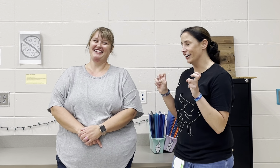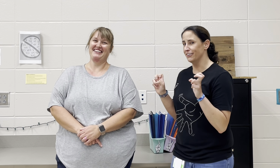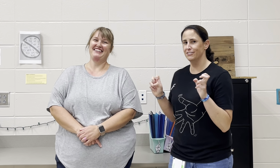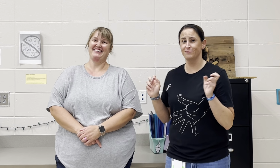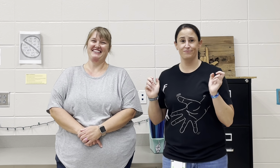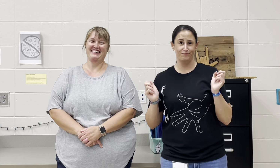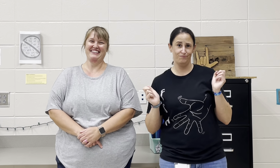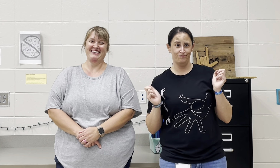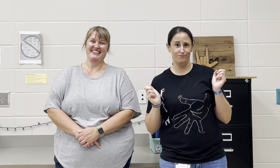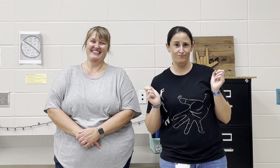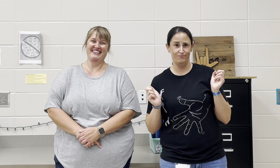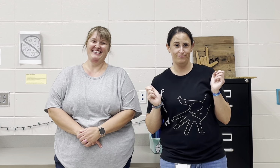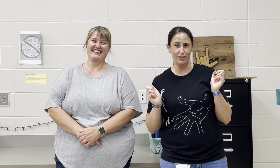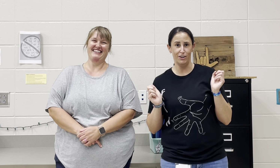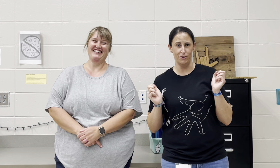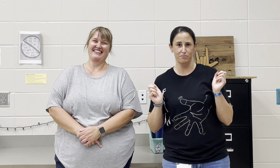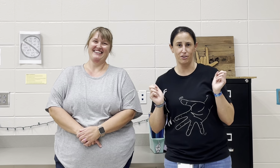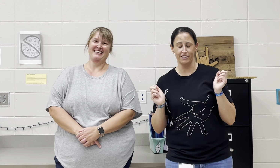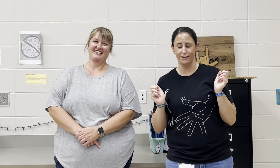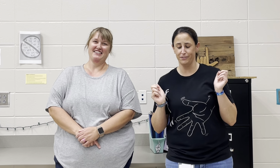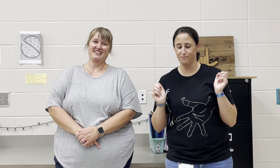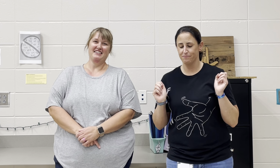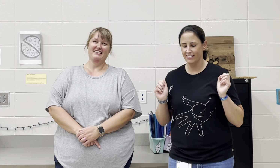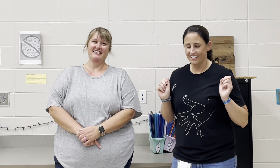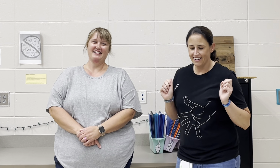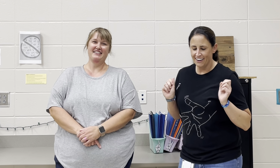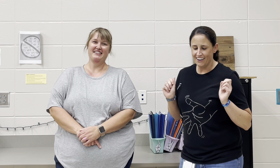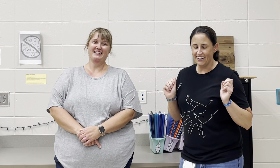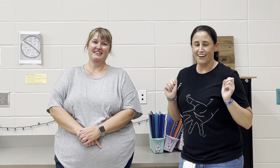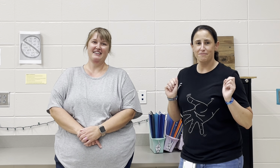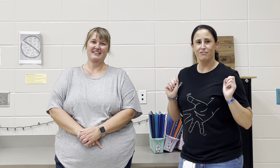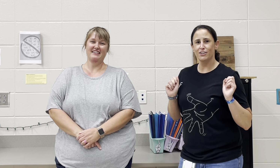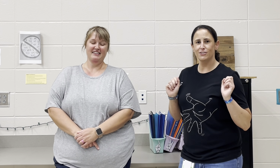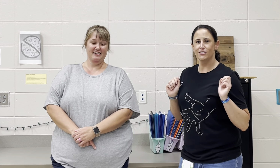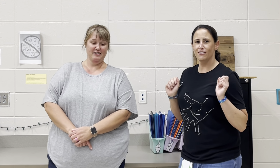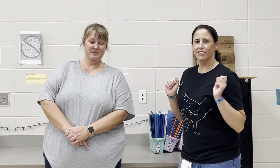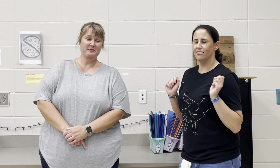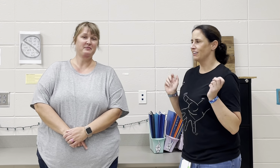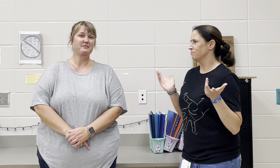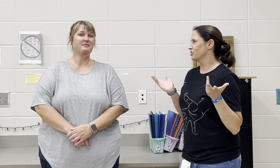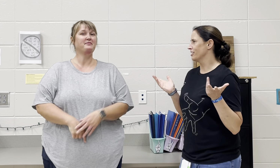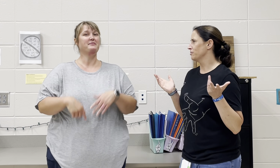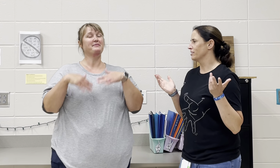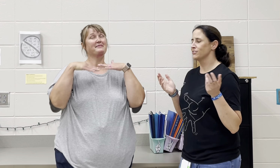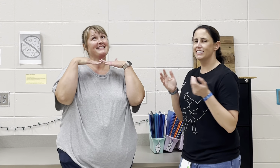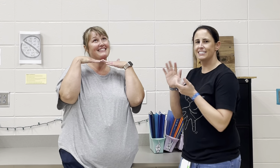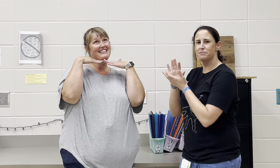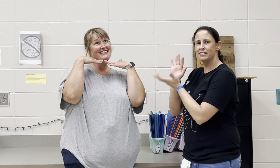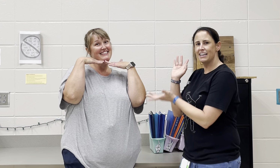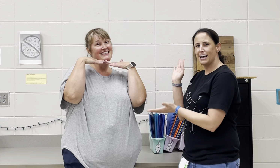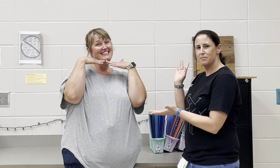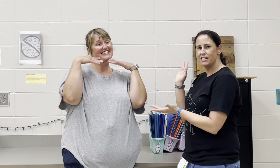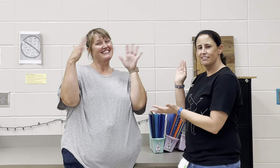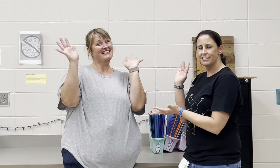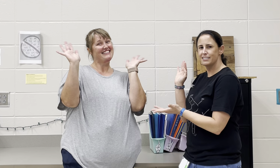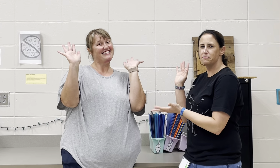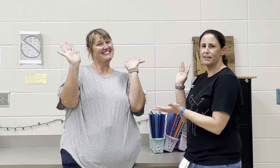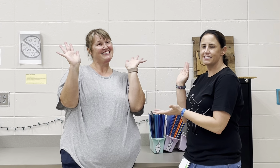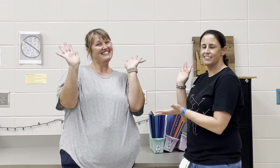video, you know who I'm talking to. For those who don't know, I'm sure everyone knows, this is Miss Abby. This is